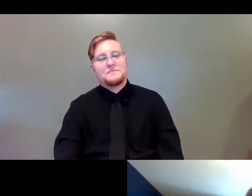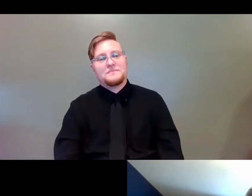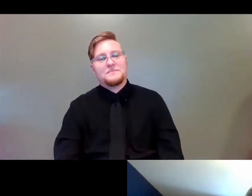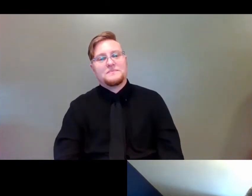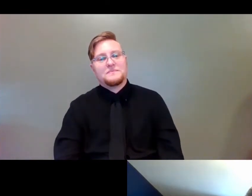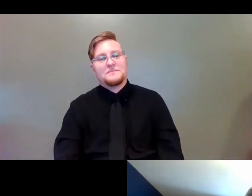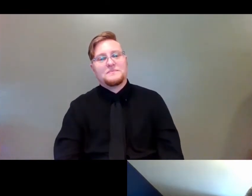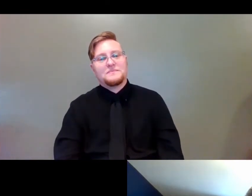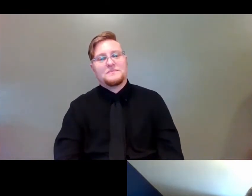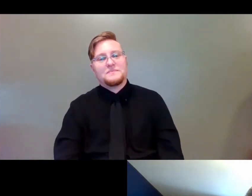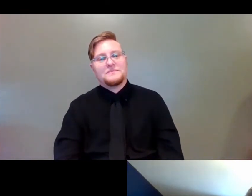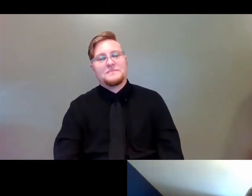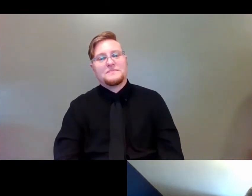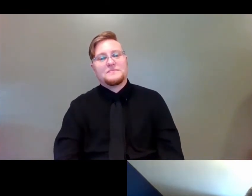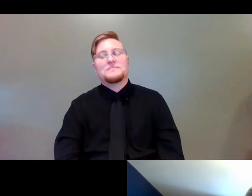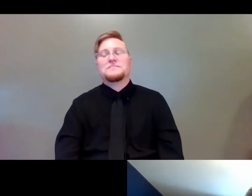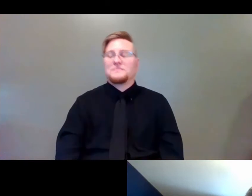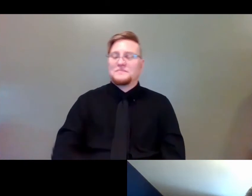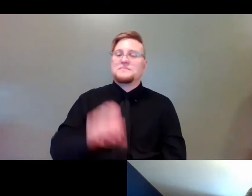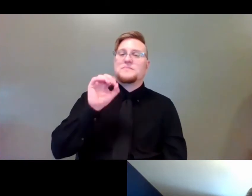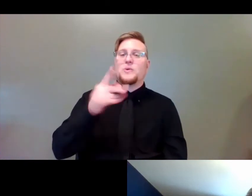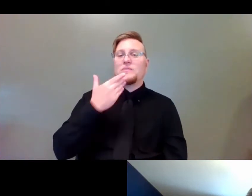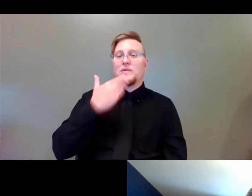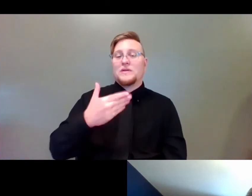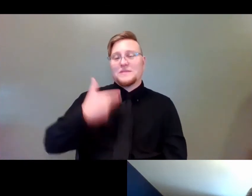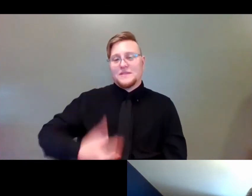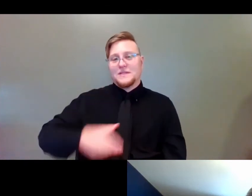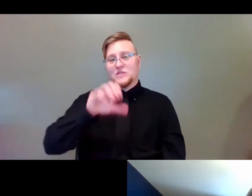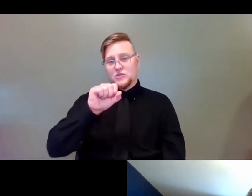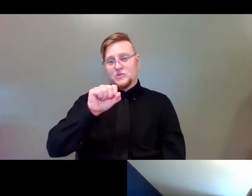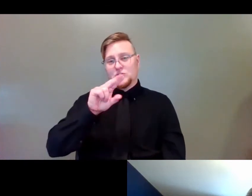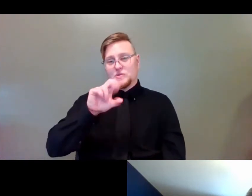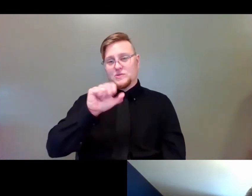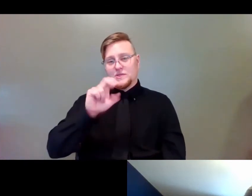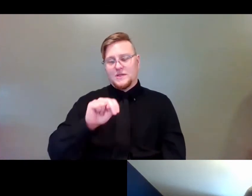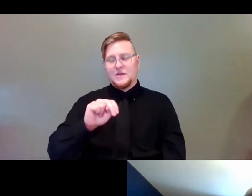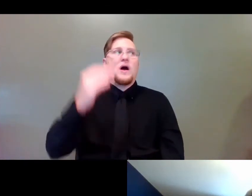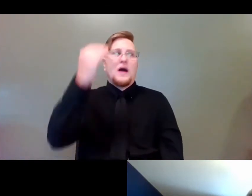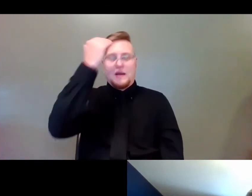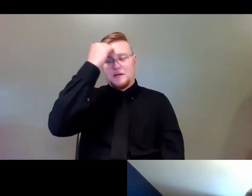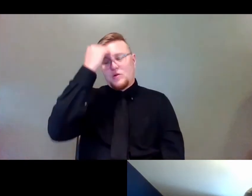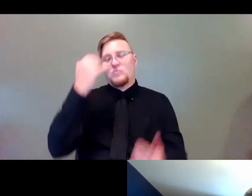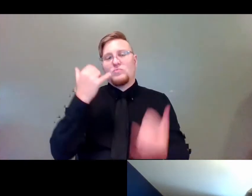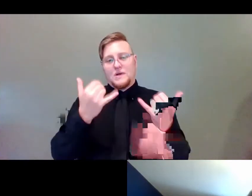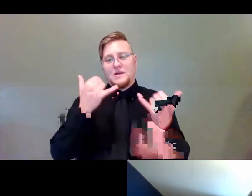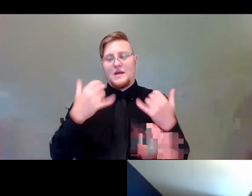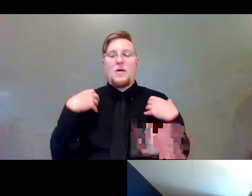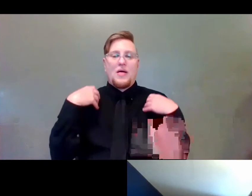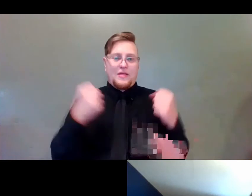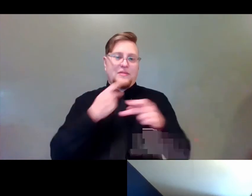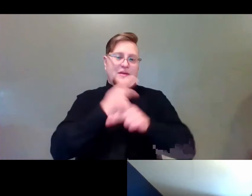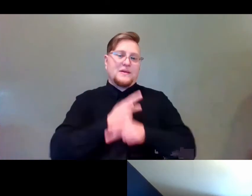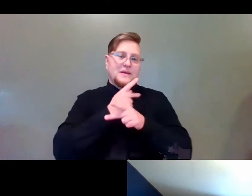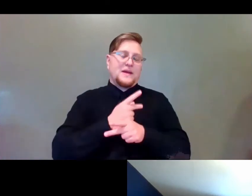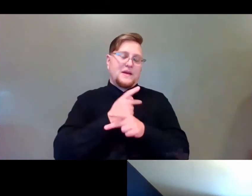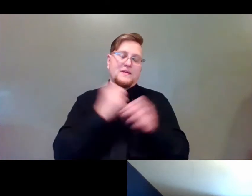there's a lot of discrimination in terms of getting the same access to healthcare around COVID-19, people who use